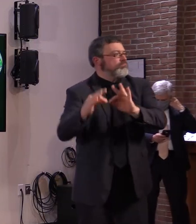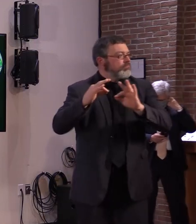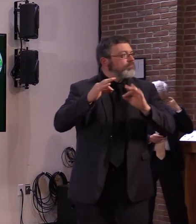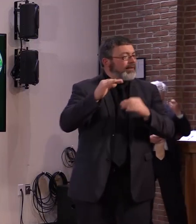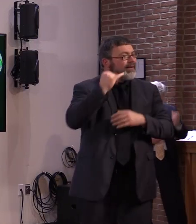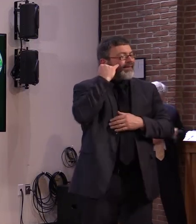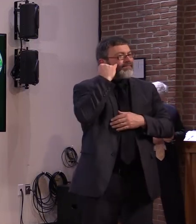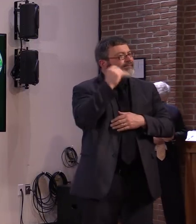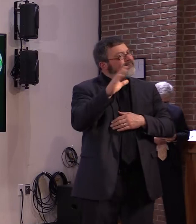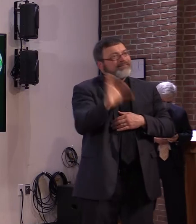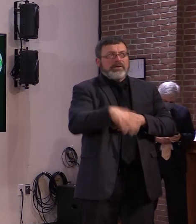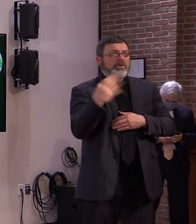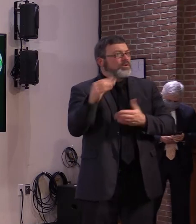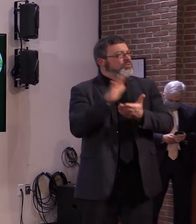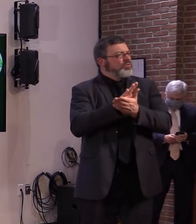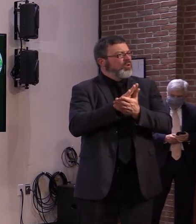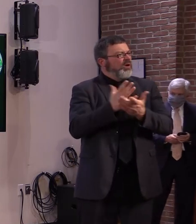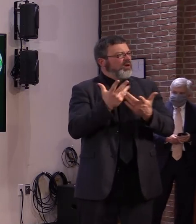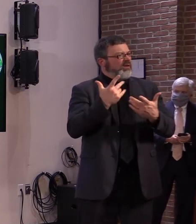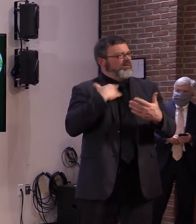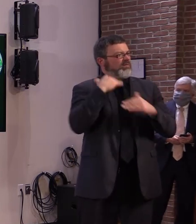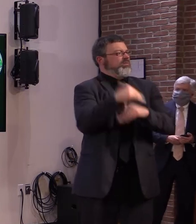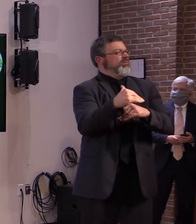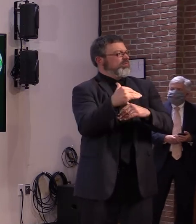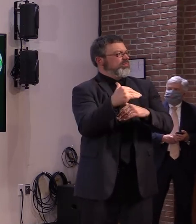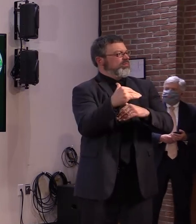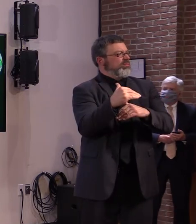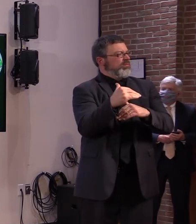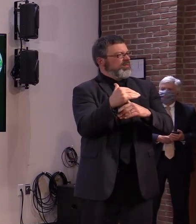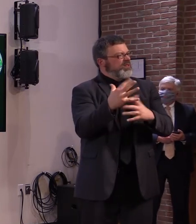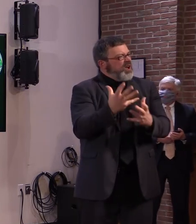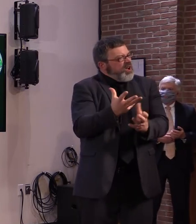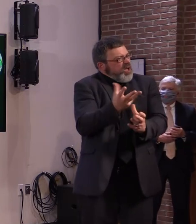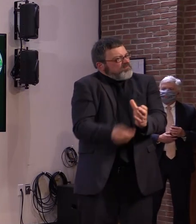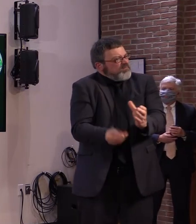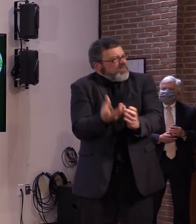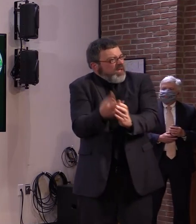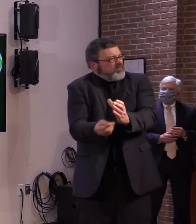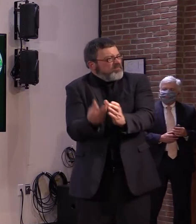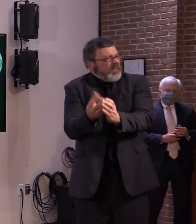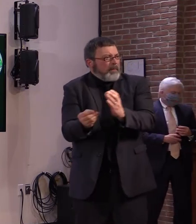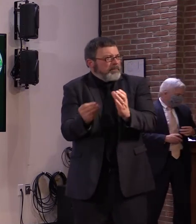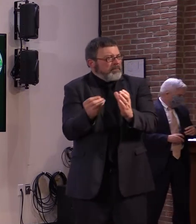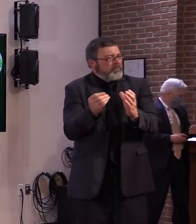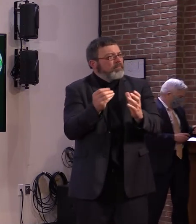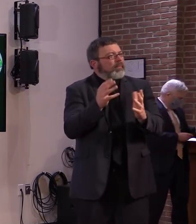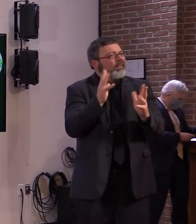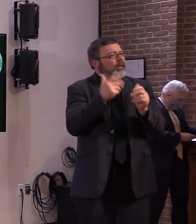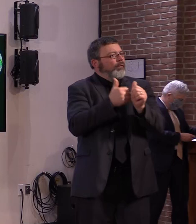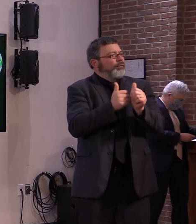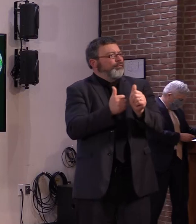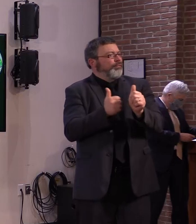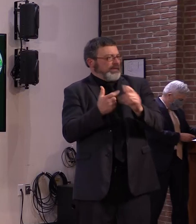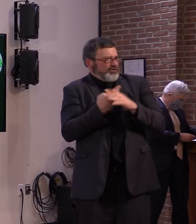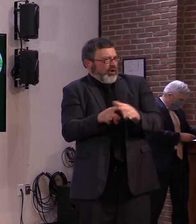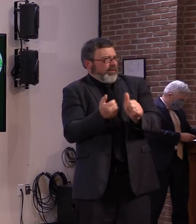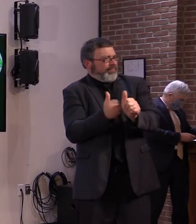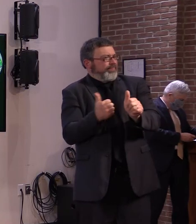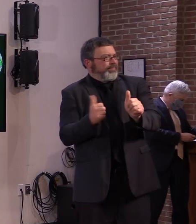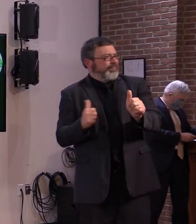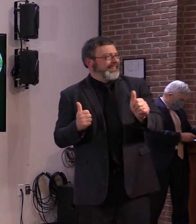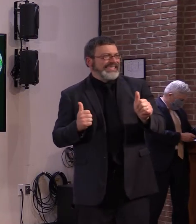or delayed, that lost time can be unforgiving for children. We saw this in the spring when school closures